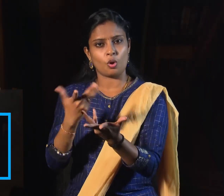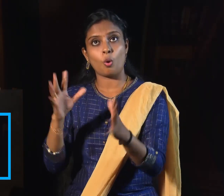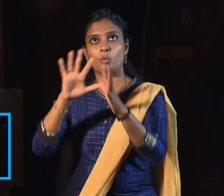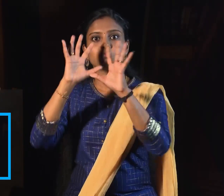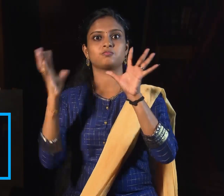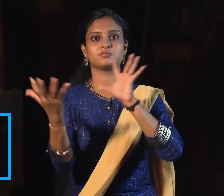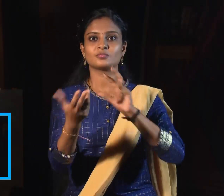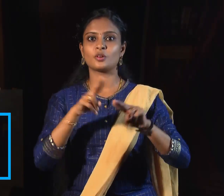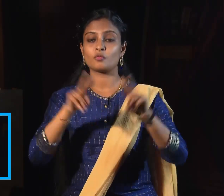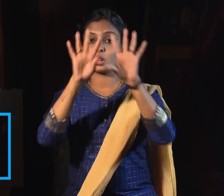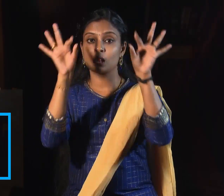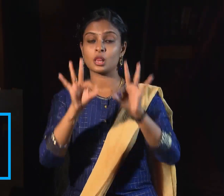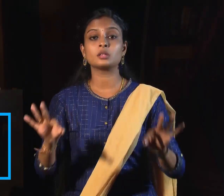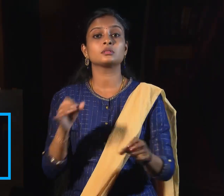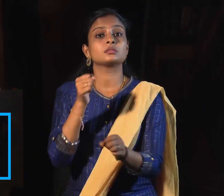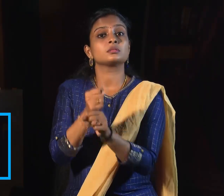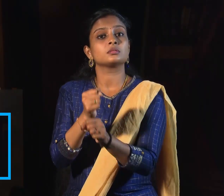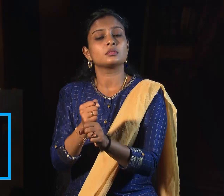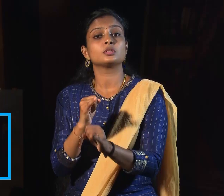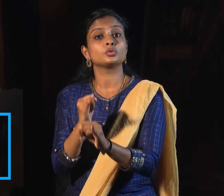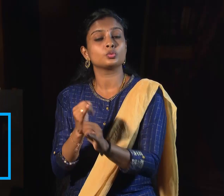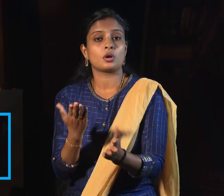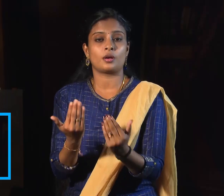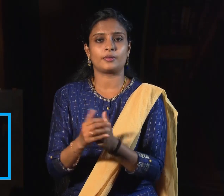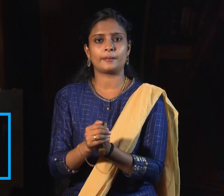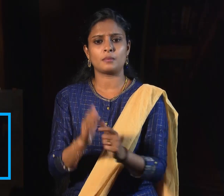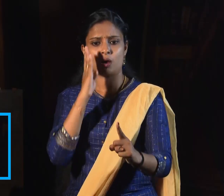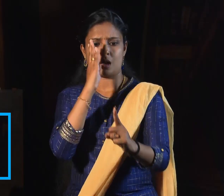institution. Trading can be done directly